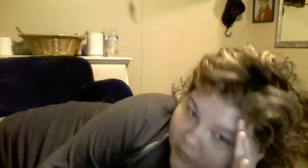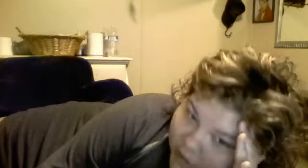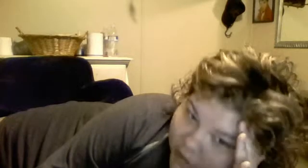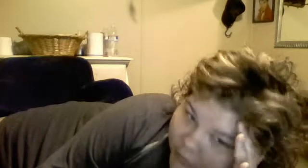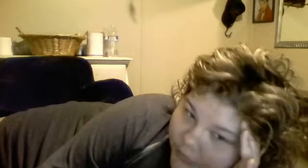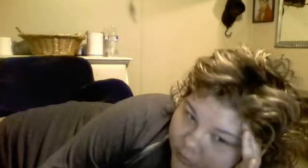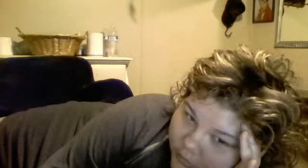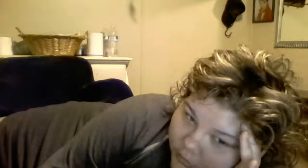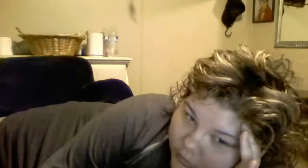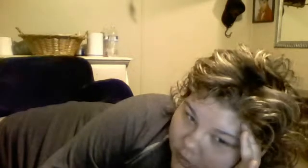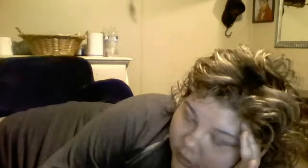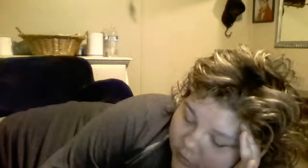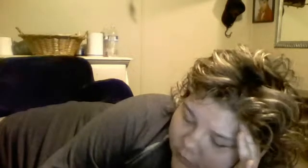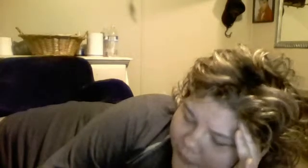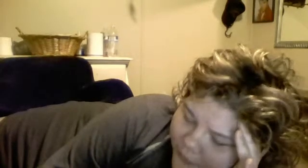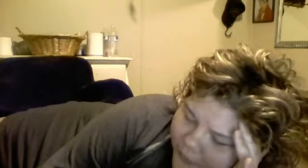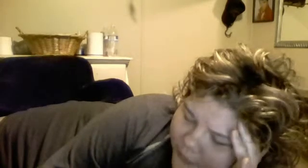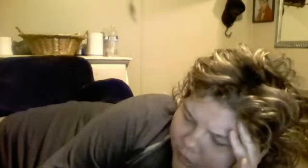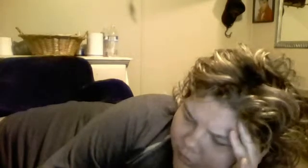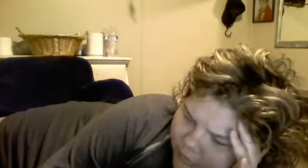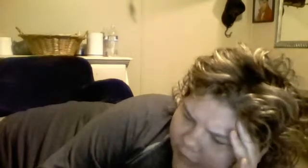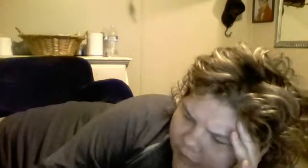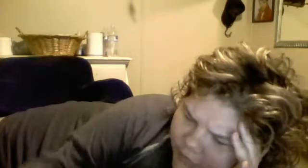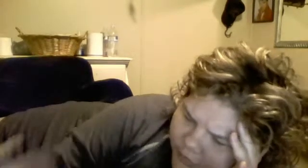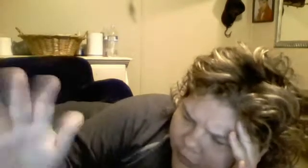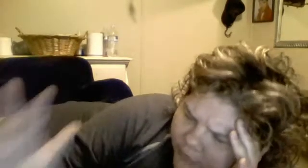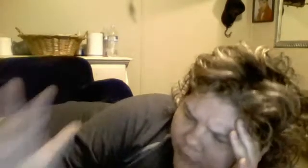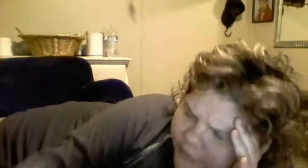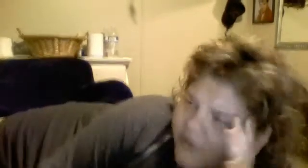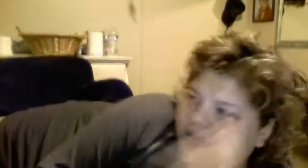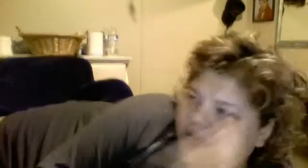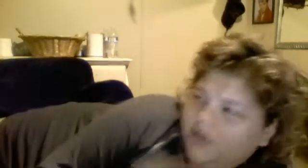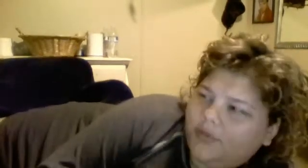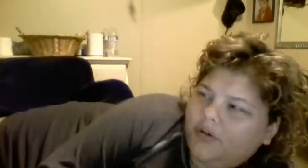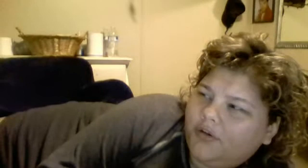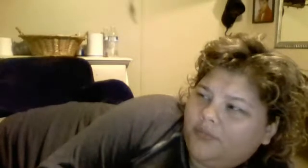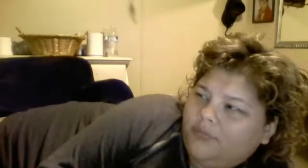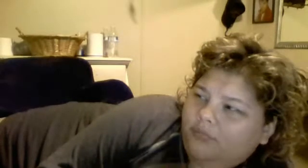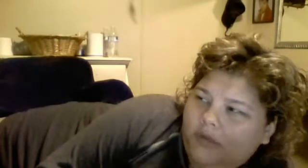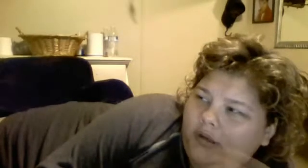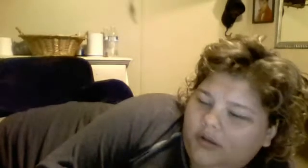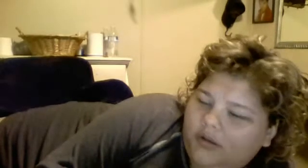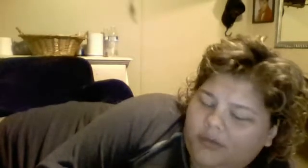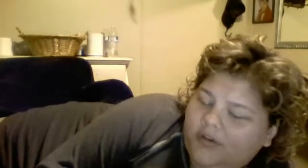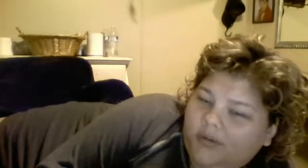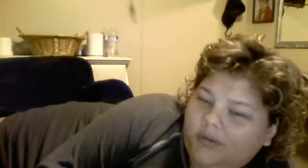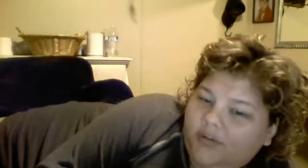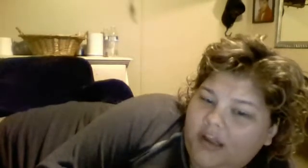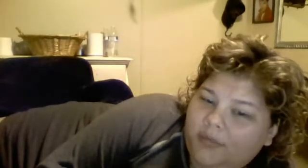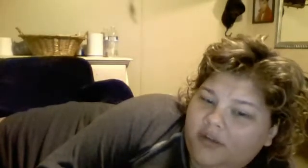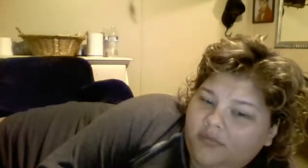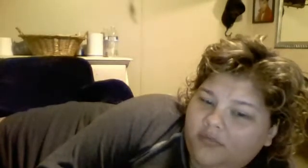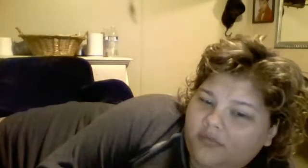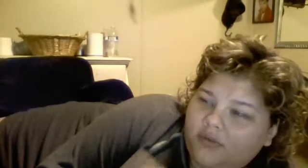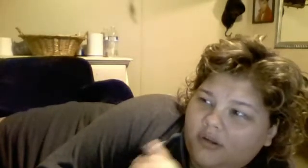it. And, you know, if I lose viewers because of this, well, you must not really like me.